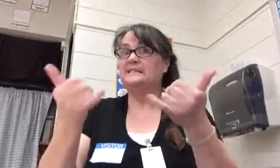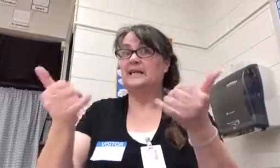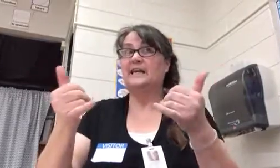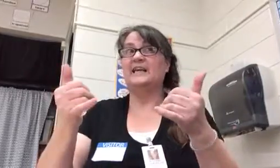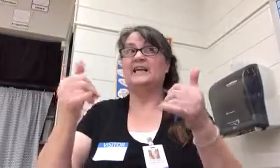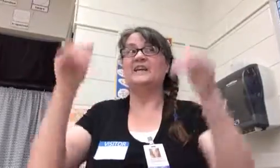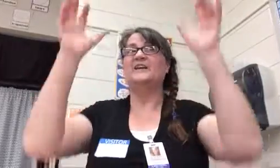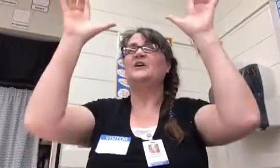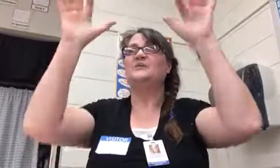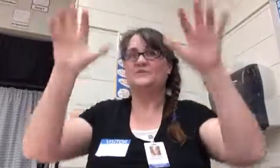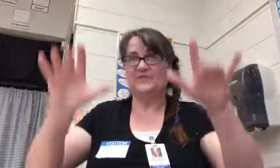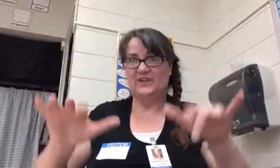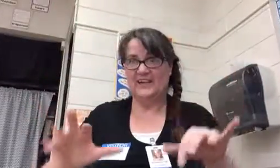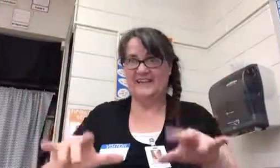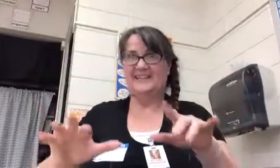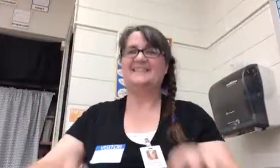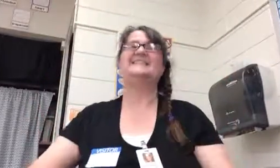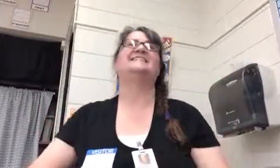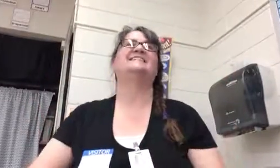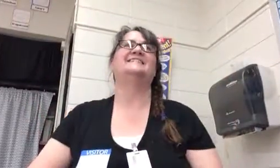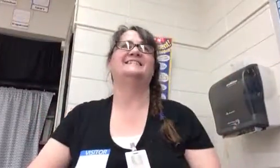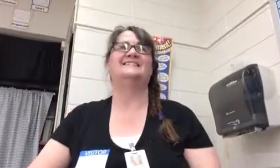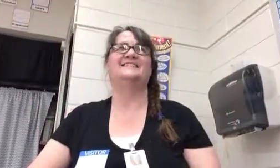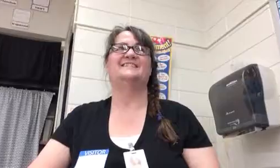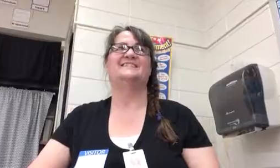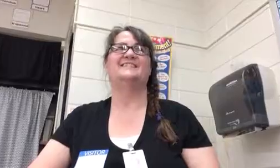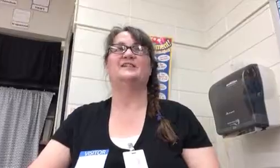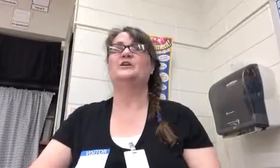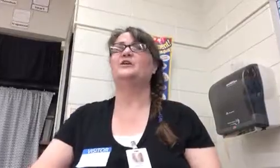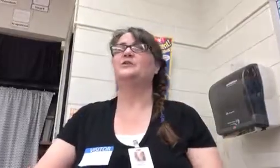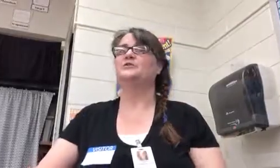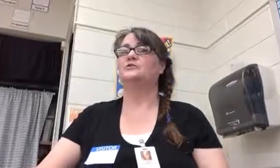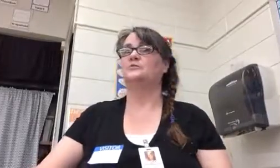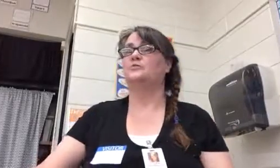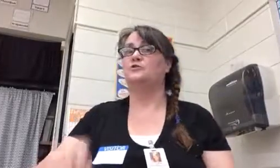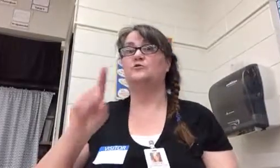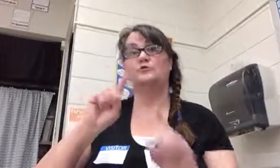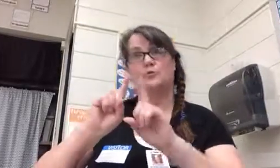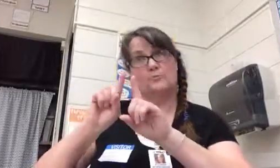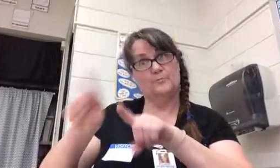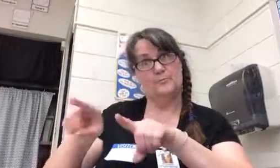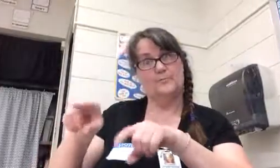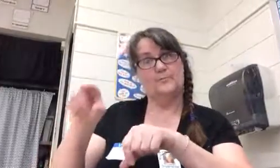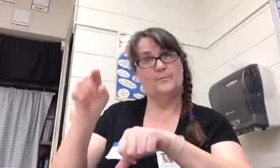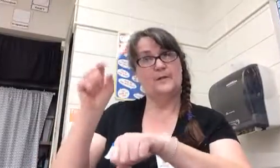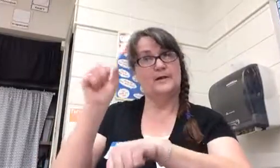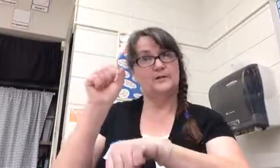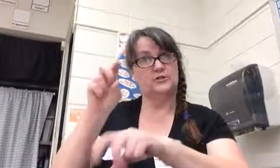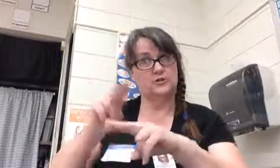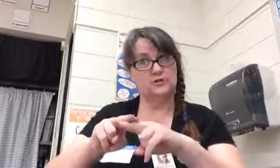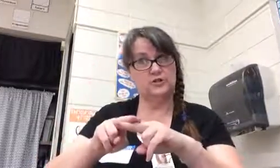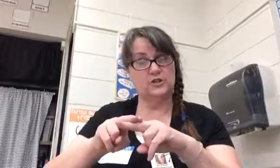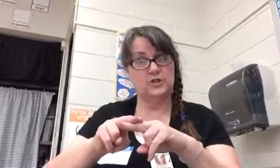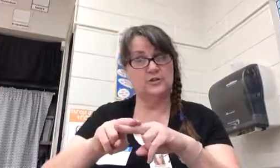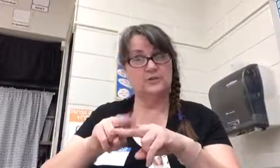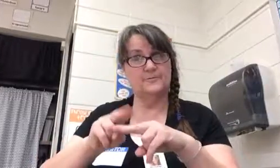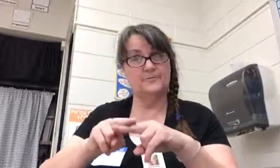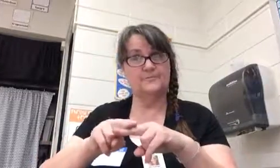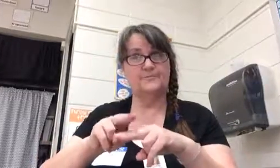It was rainy. So when you get back to your seat, make sure you check rain, whether that's your first X or your second X. I